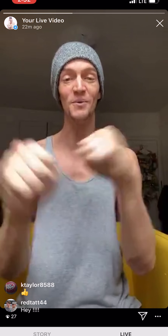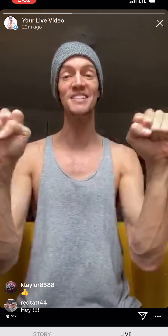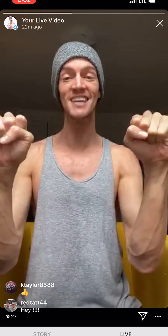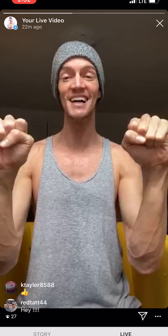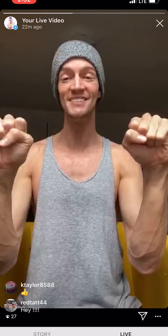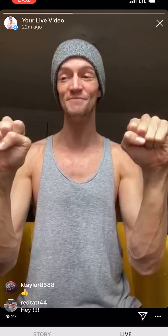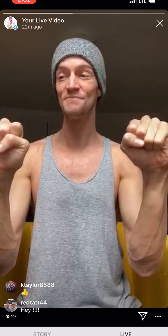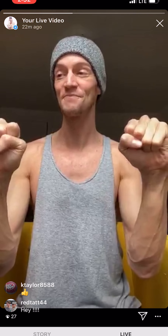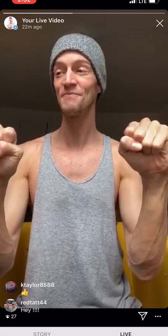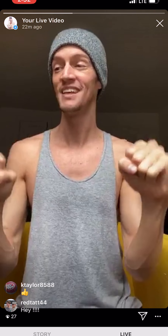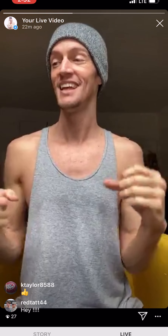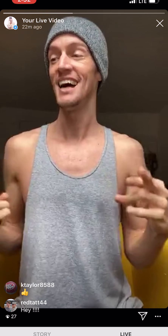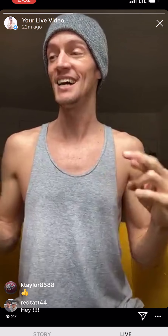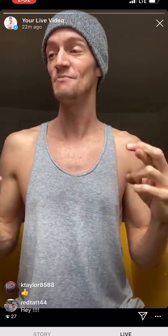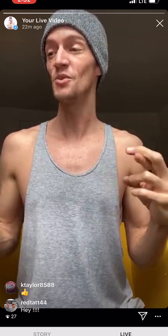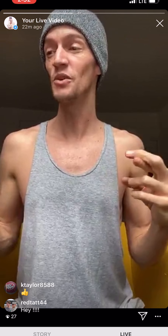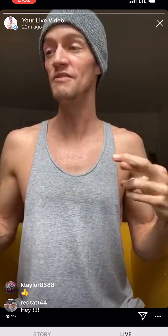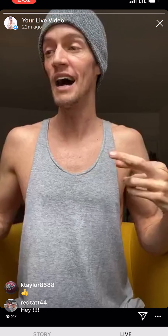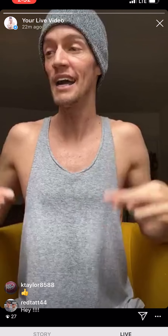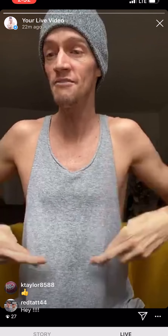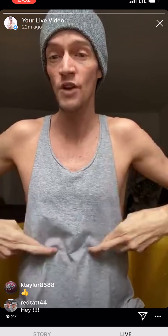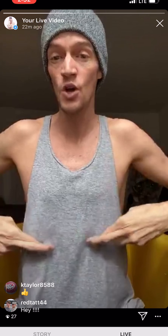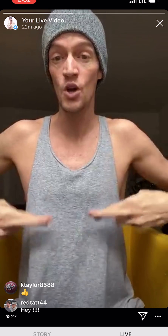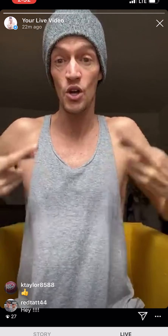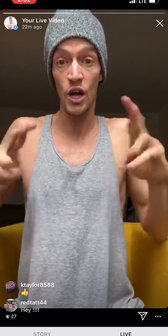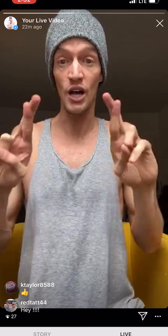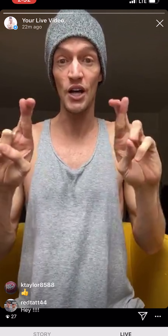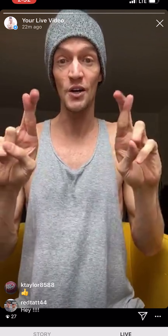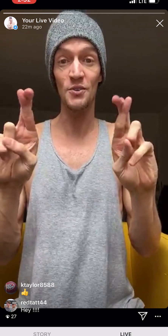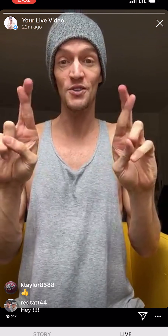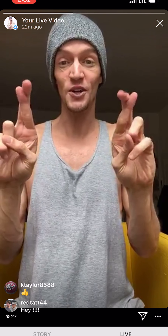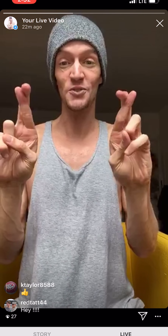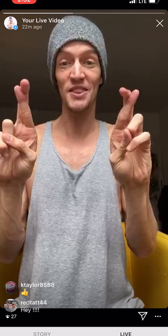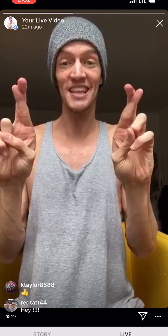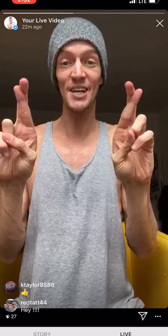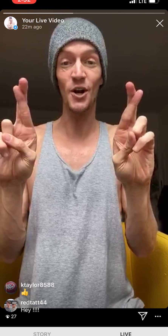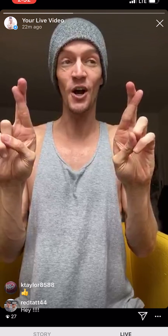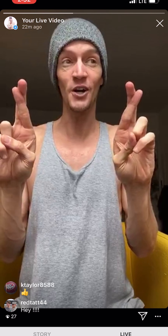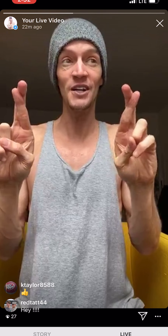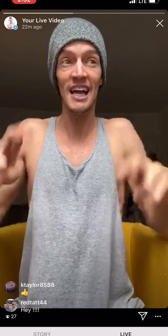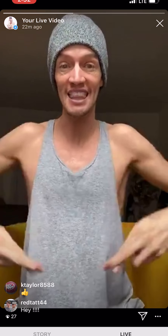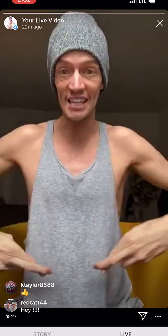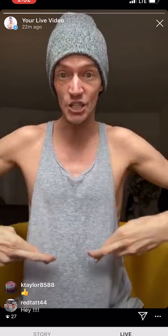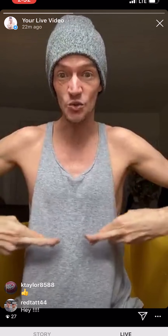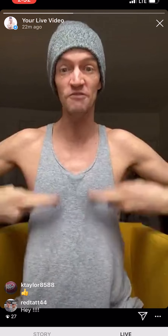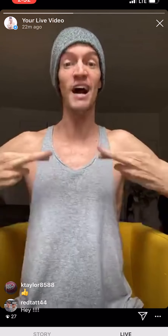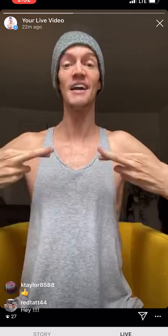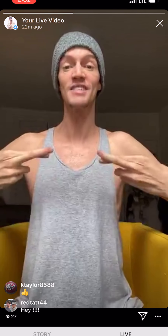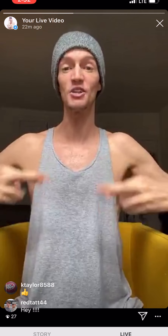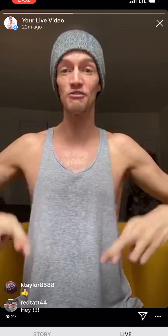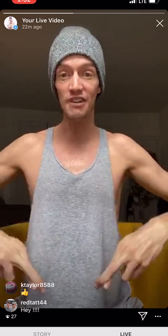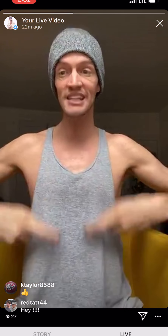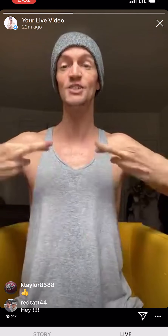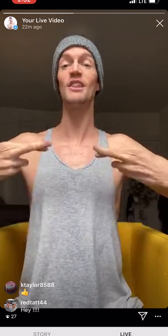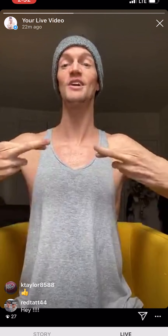sign. Um, revive, uh, starts with the letter R and then it just revives. Like you're filling your lungs with